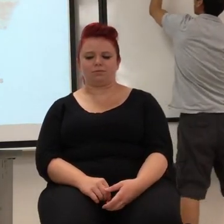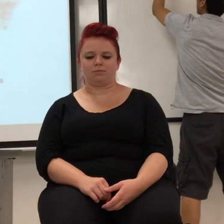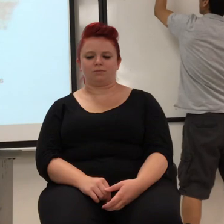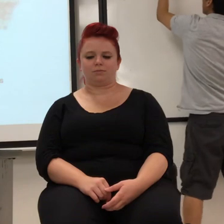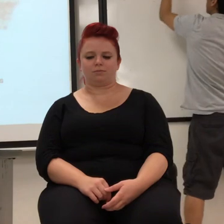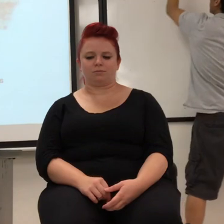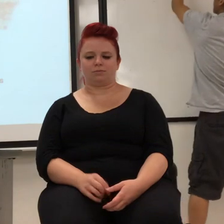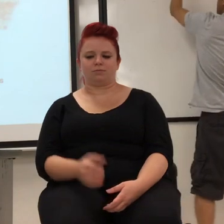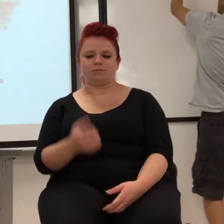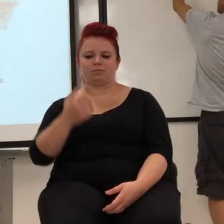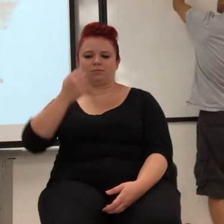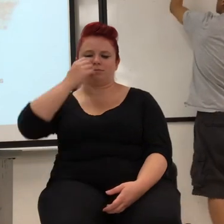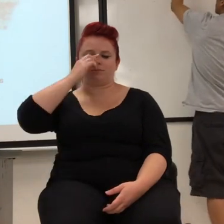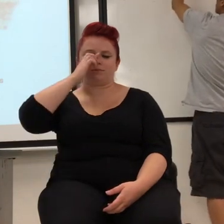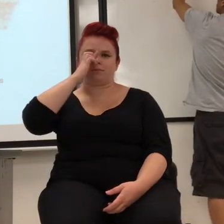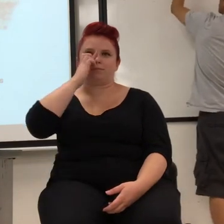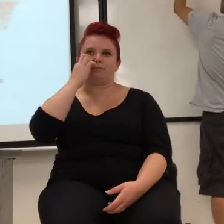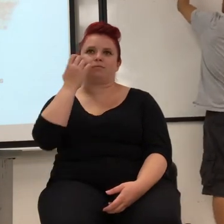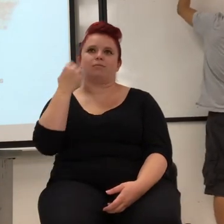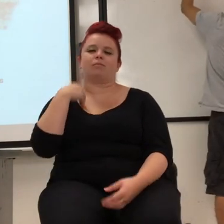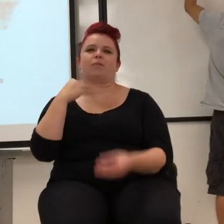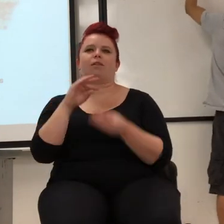Calculating